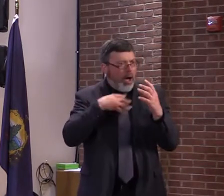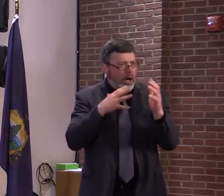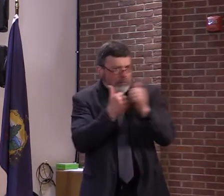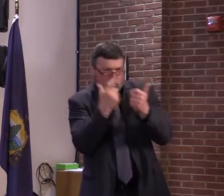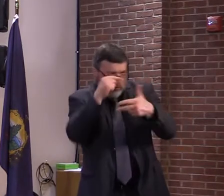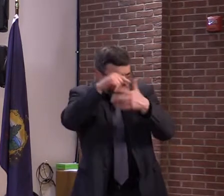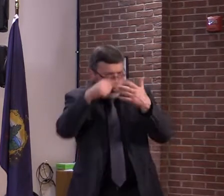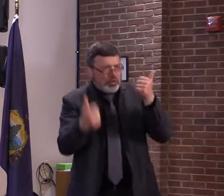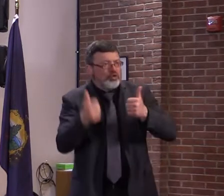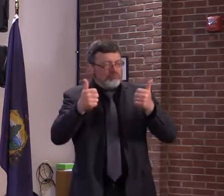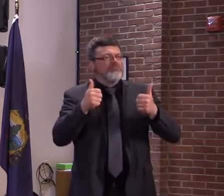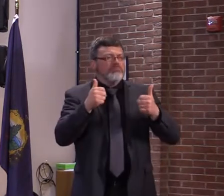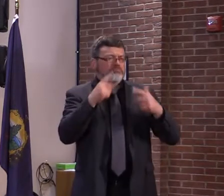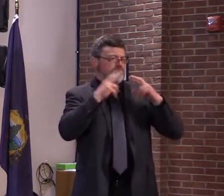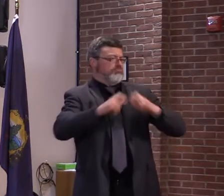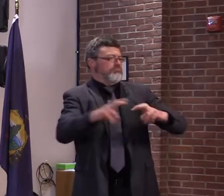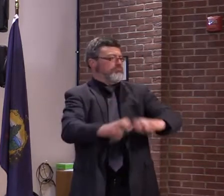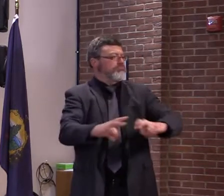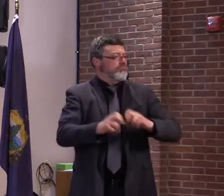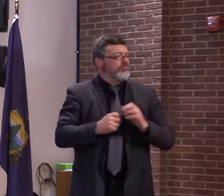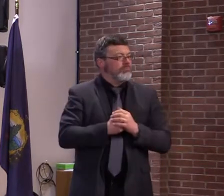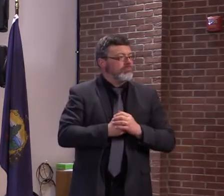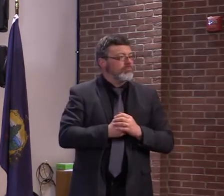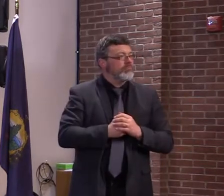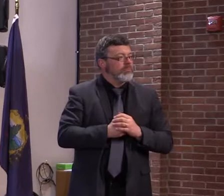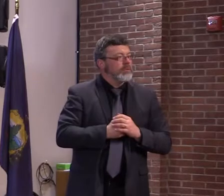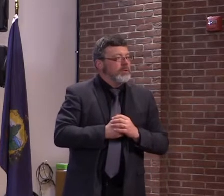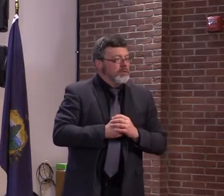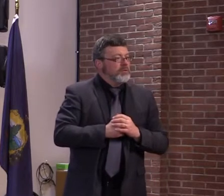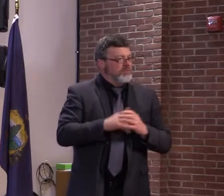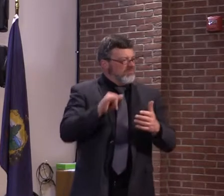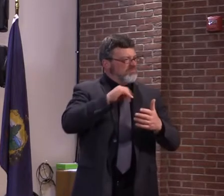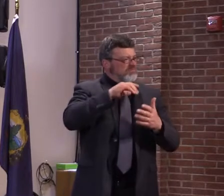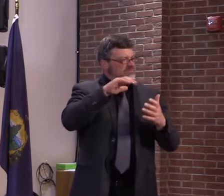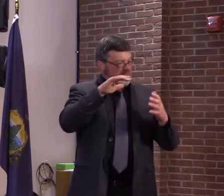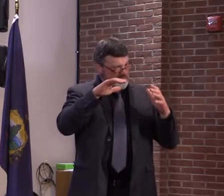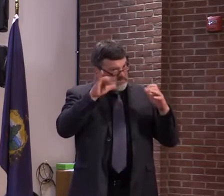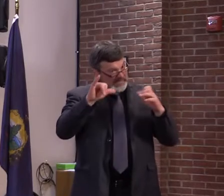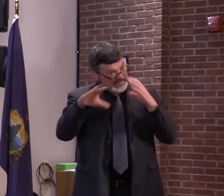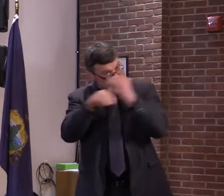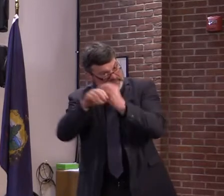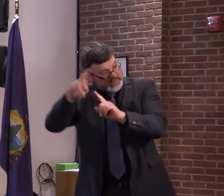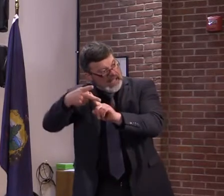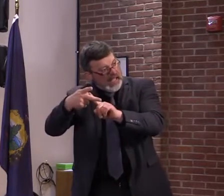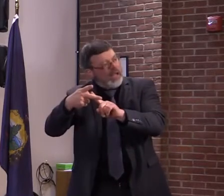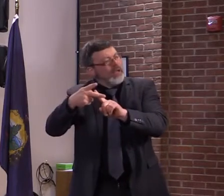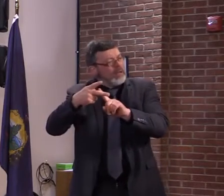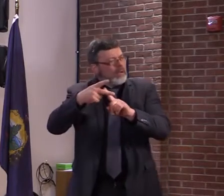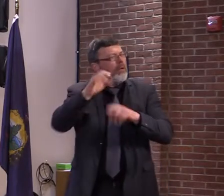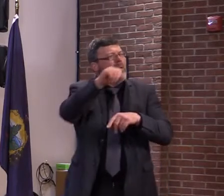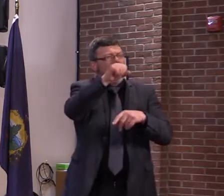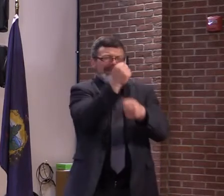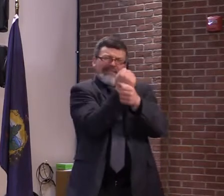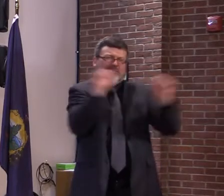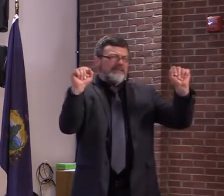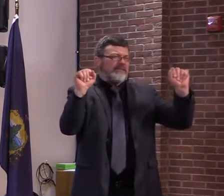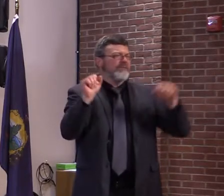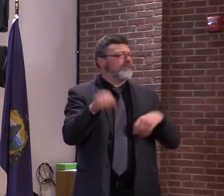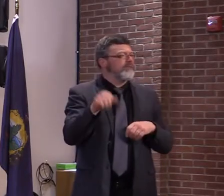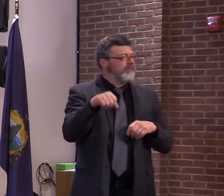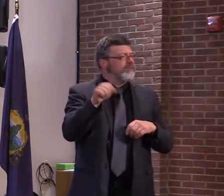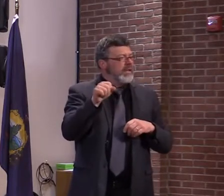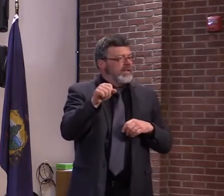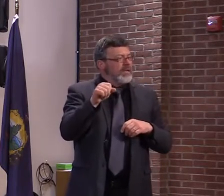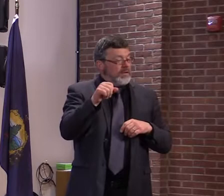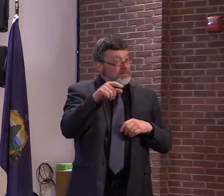second booster is safe, and we support Vermonters' decisions in whether getting this dose makes sense for them